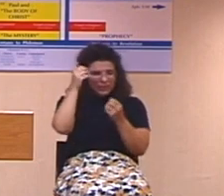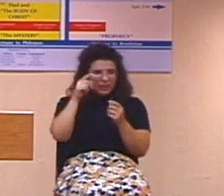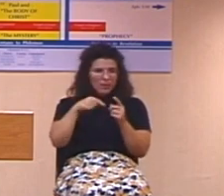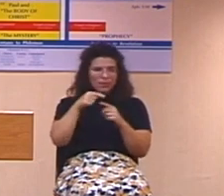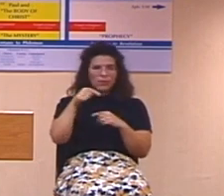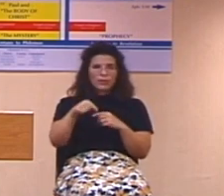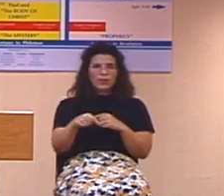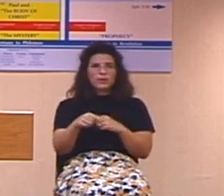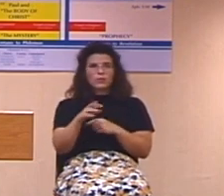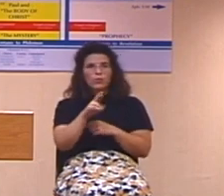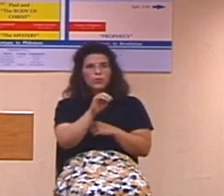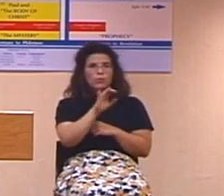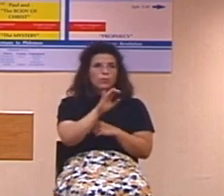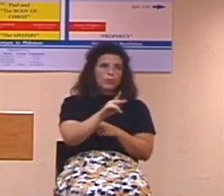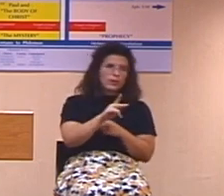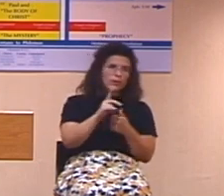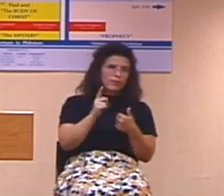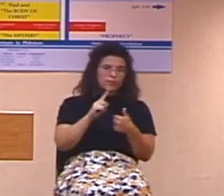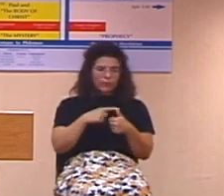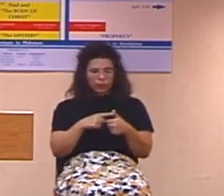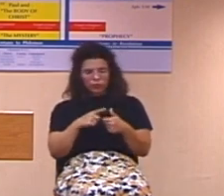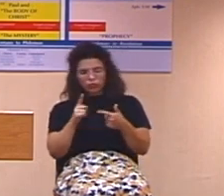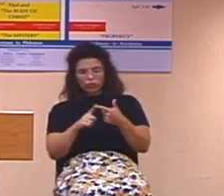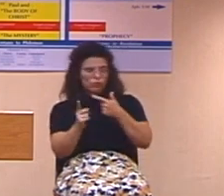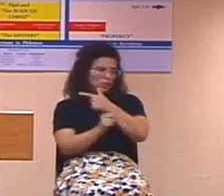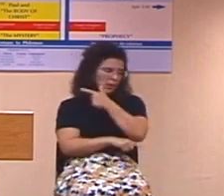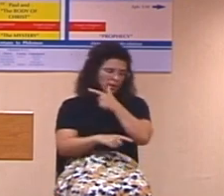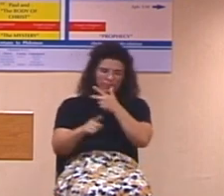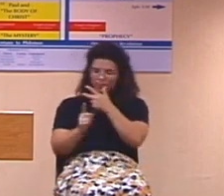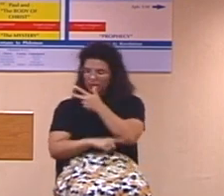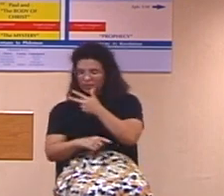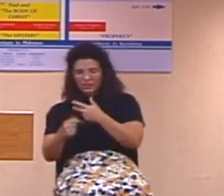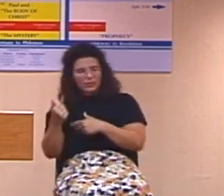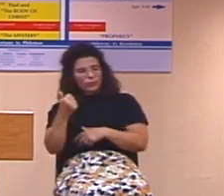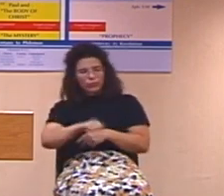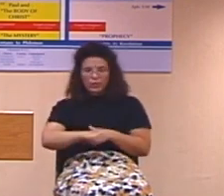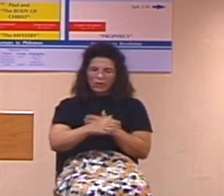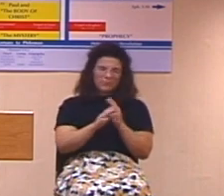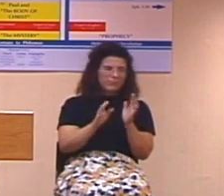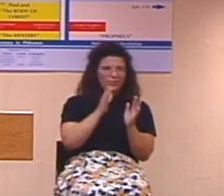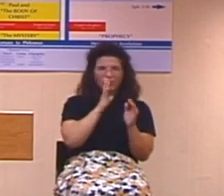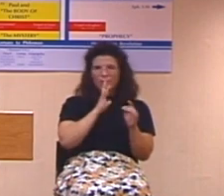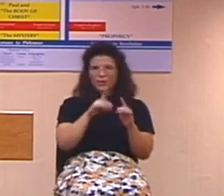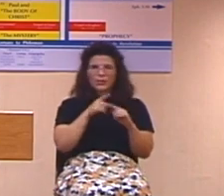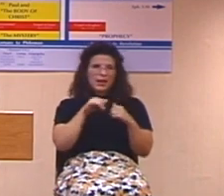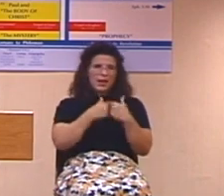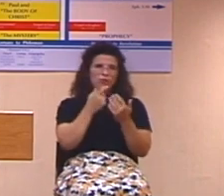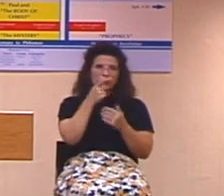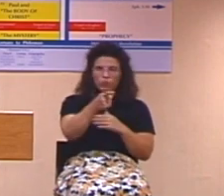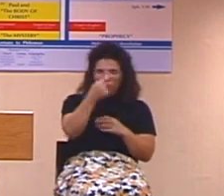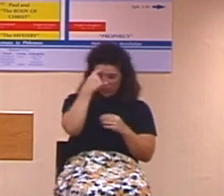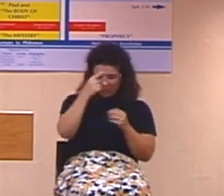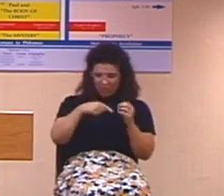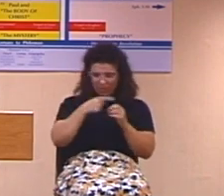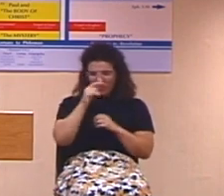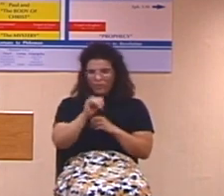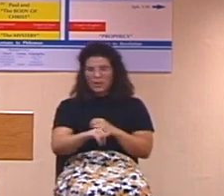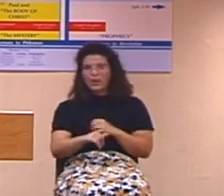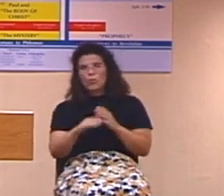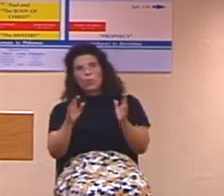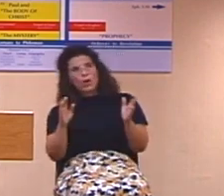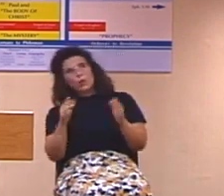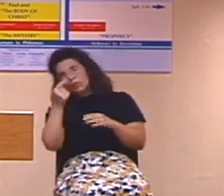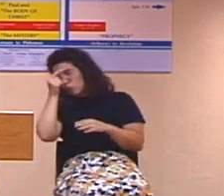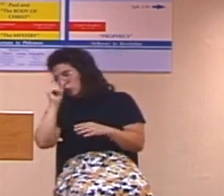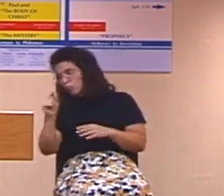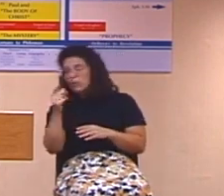Well, Rick, you know, first are two admonitions, then we're going to reject them. We're not talking about that. How do you think about it? Well, in the